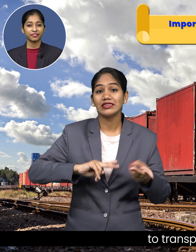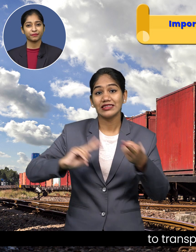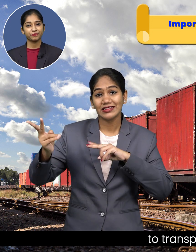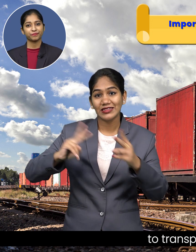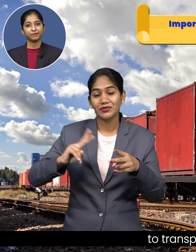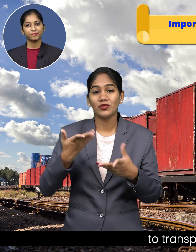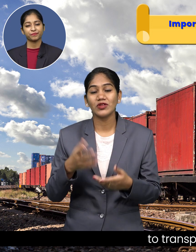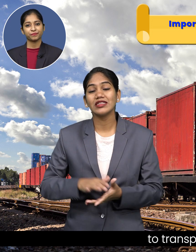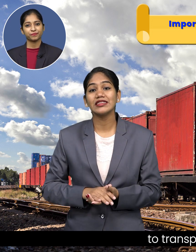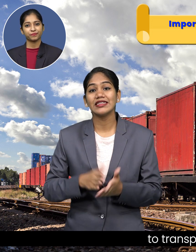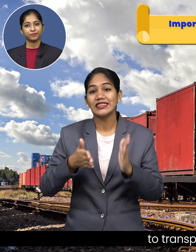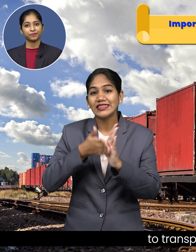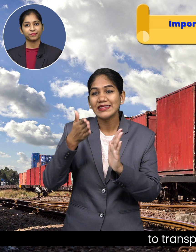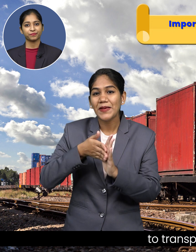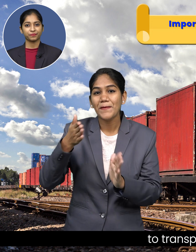bags.